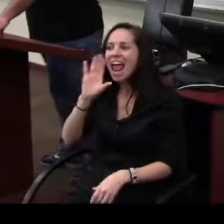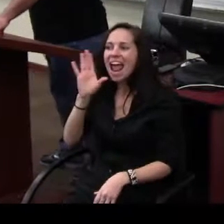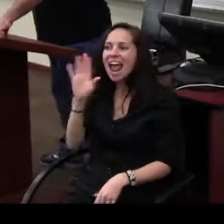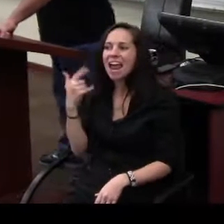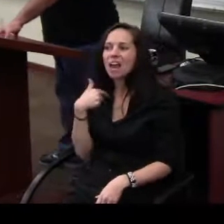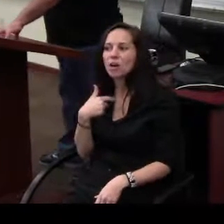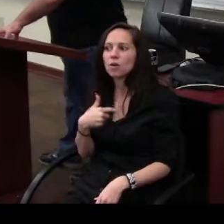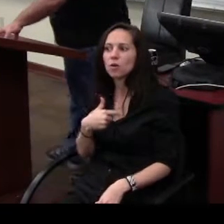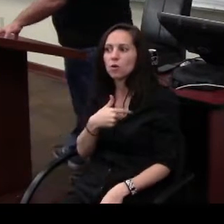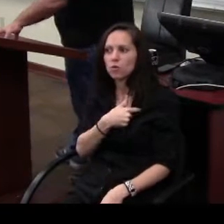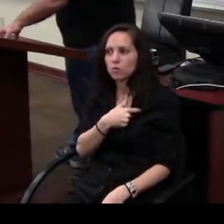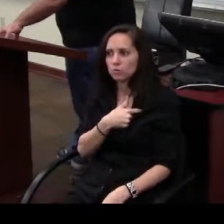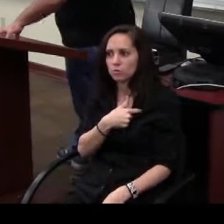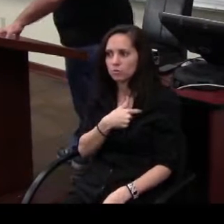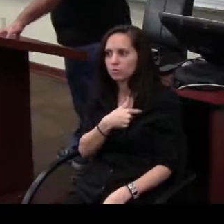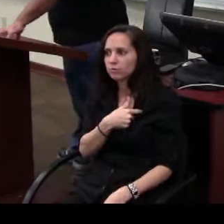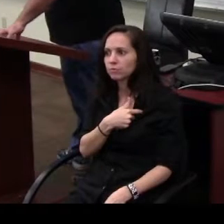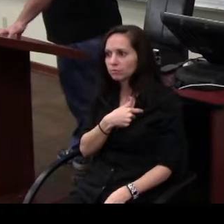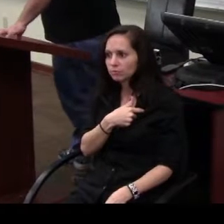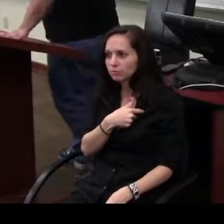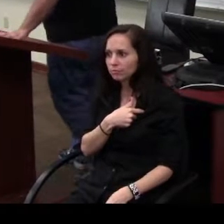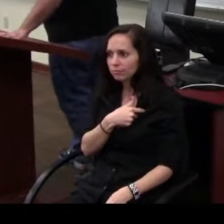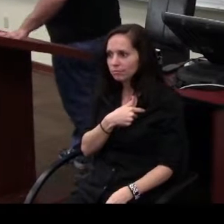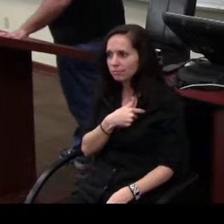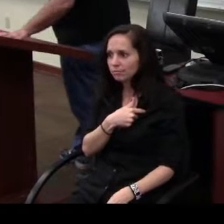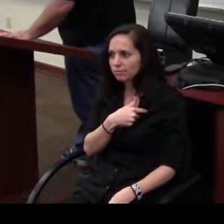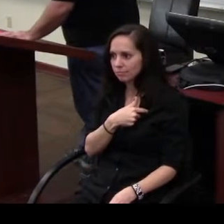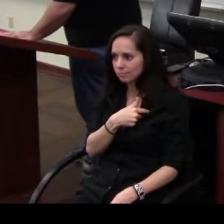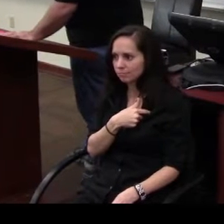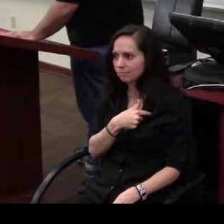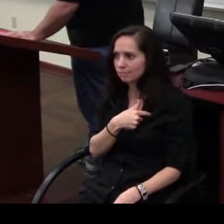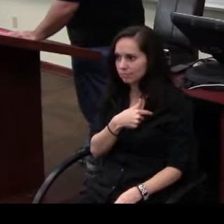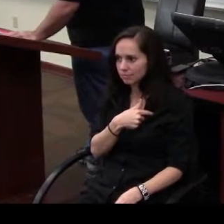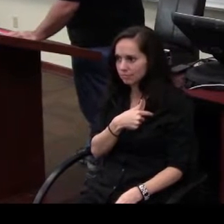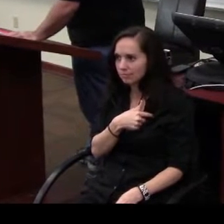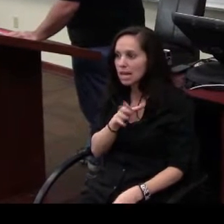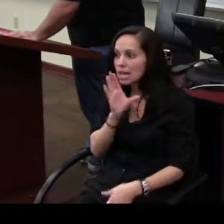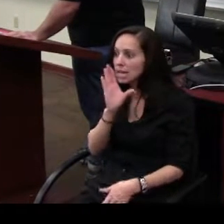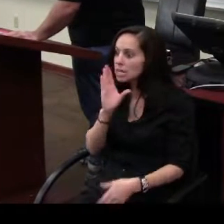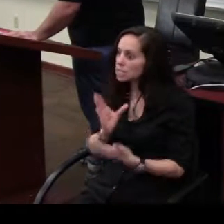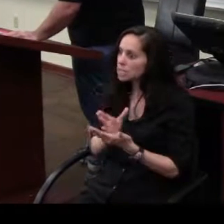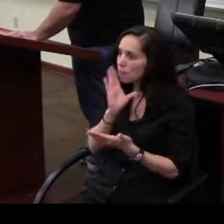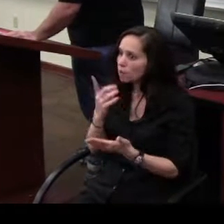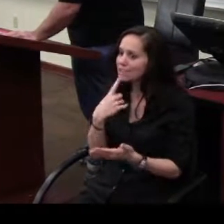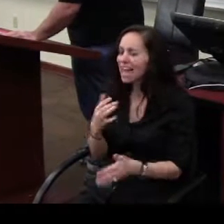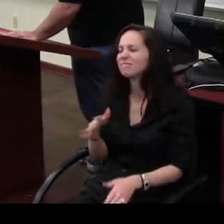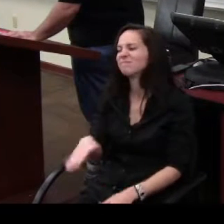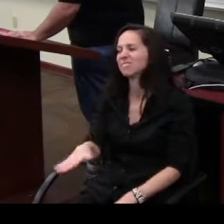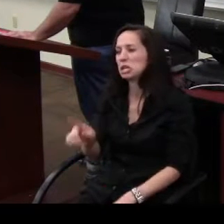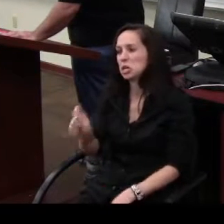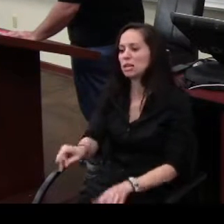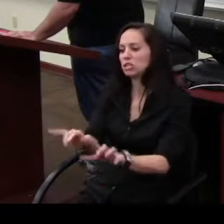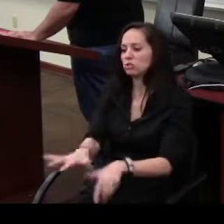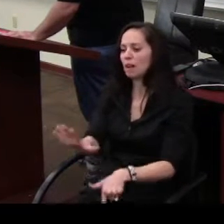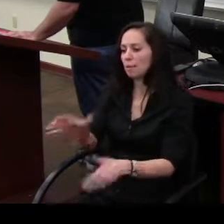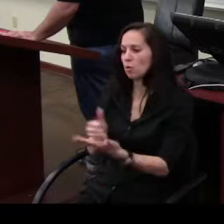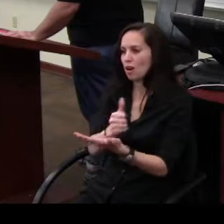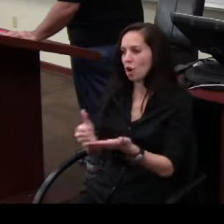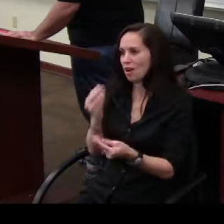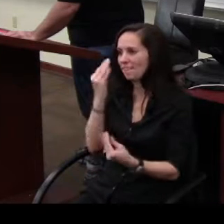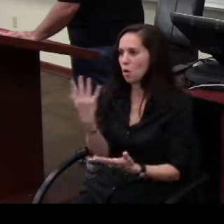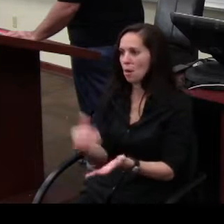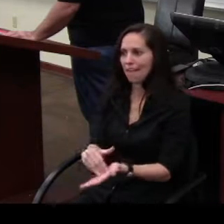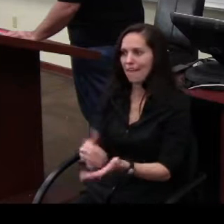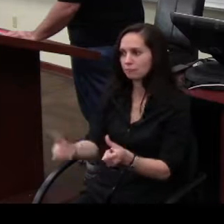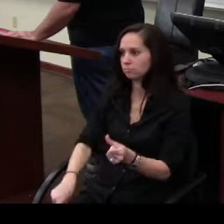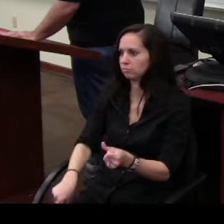card information. All right? But again, some of the tells are the same here. You've got, first of all, the font changes. It says,